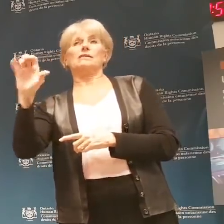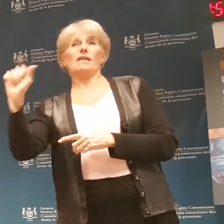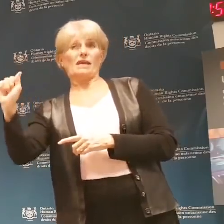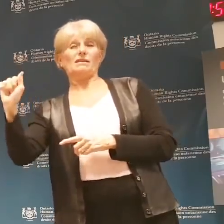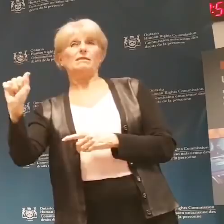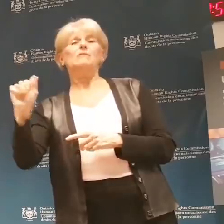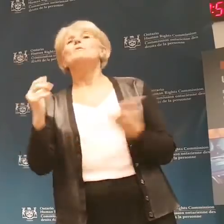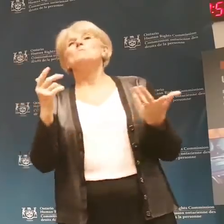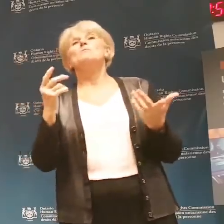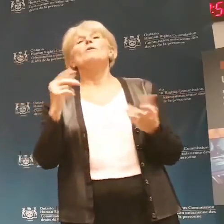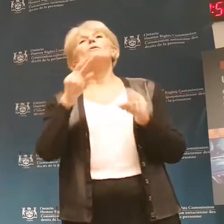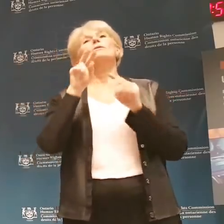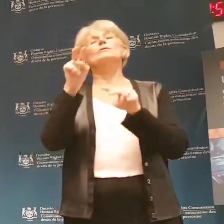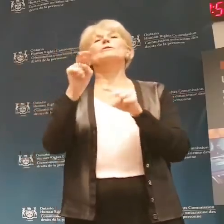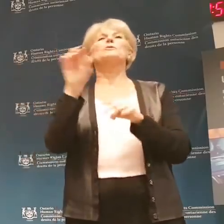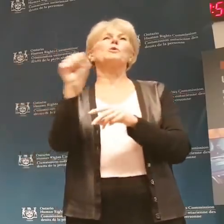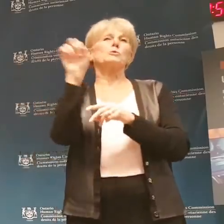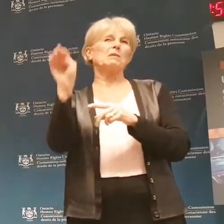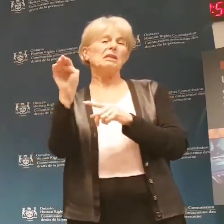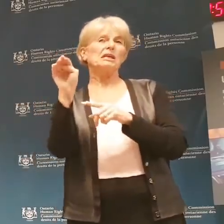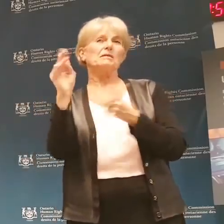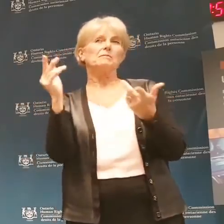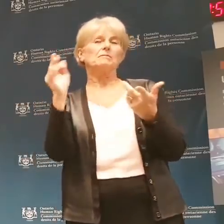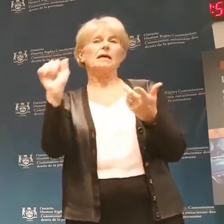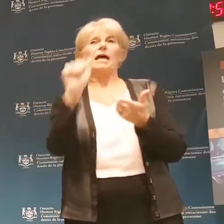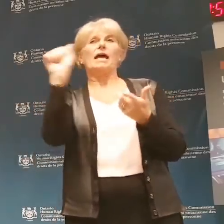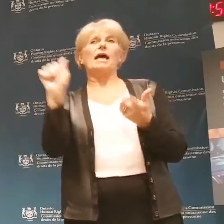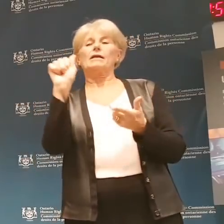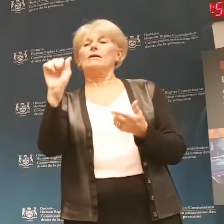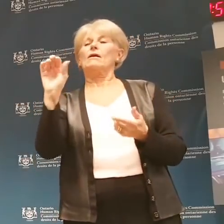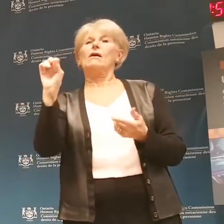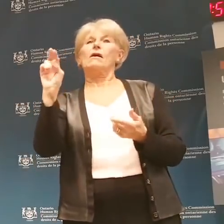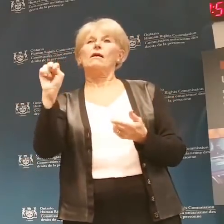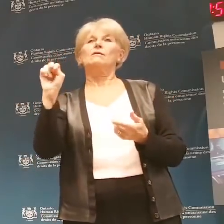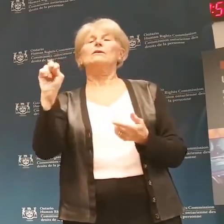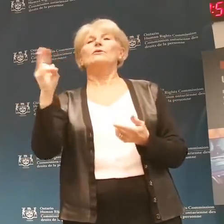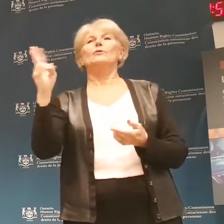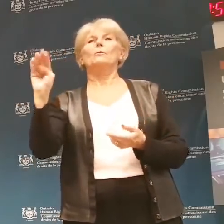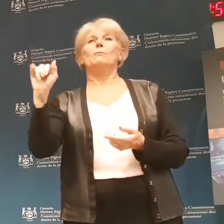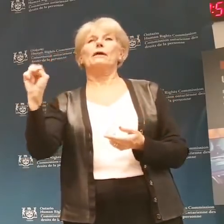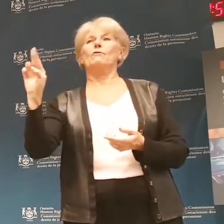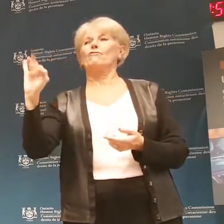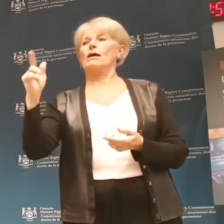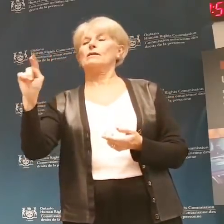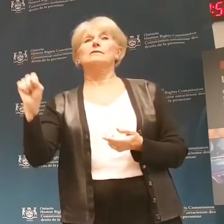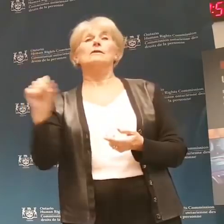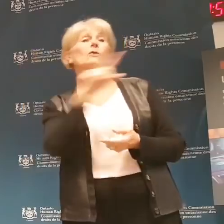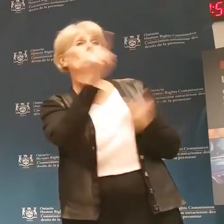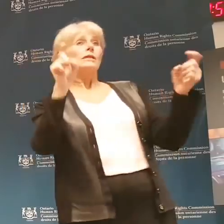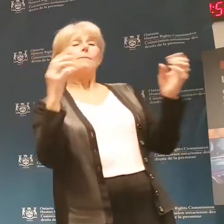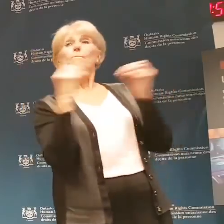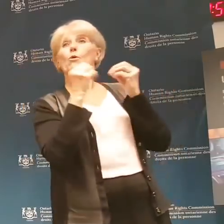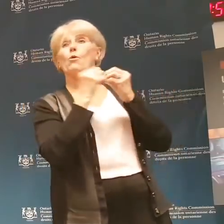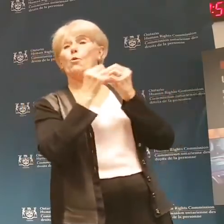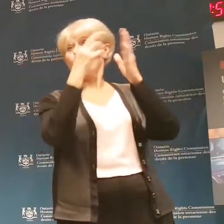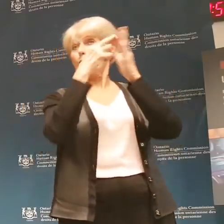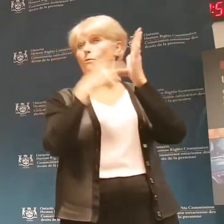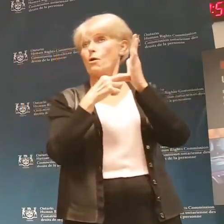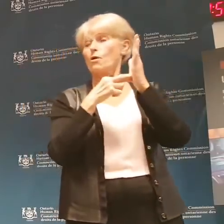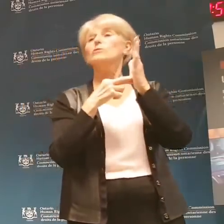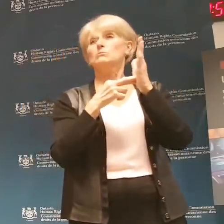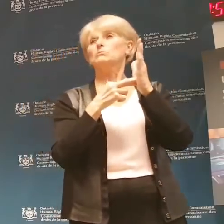www.ohrc.on.ca or follow us on social media at @OntHumanRights. If you're looking for additional reports,